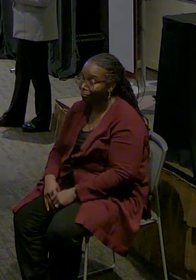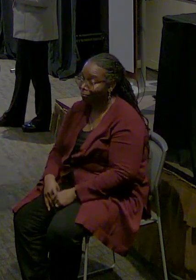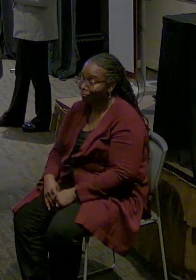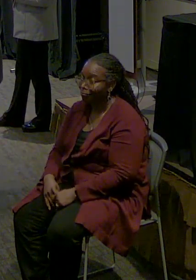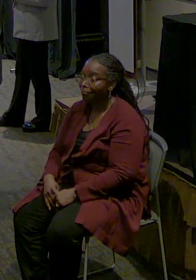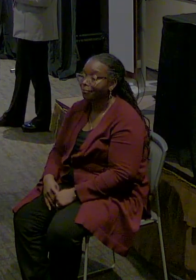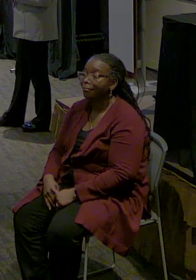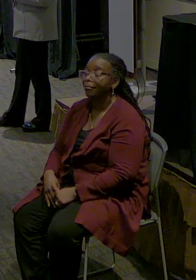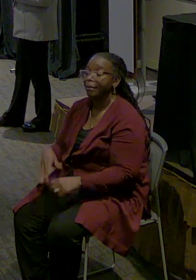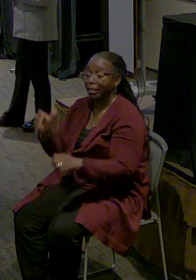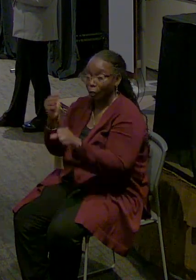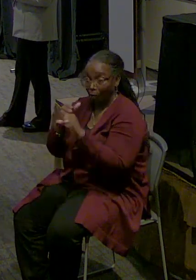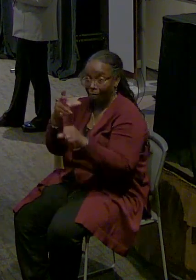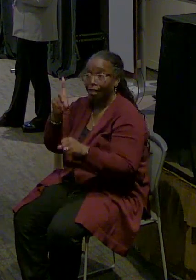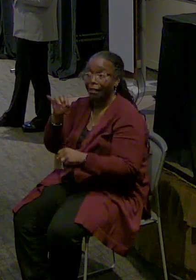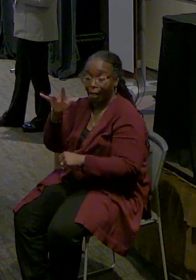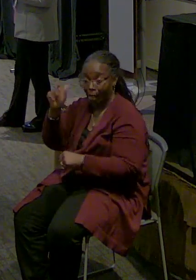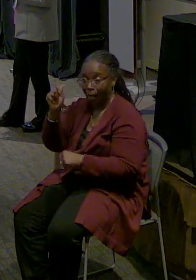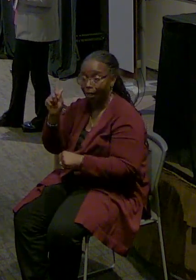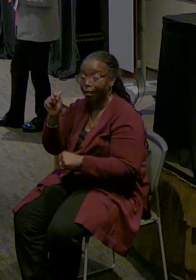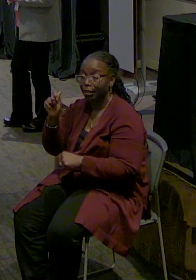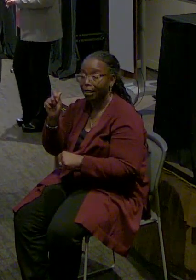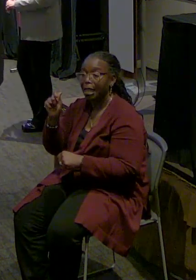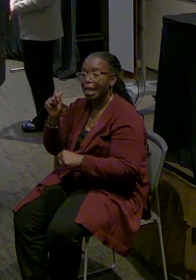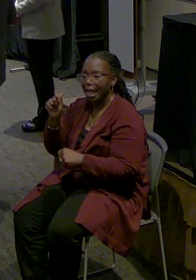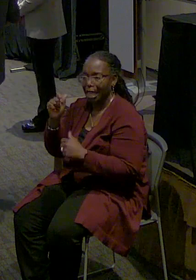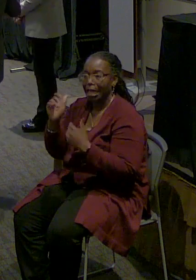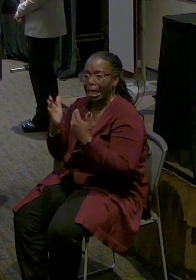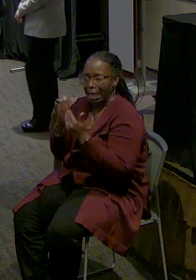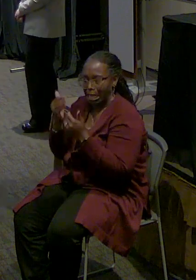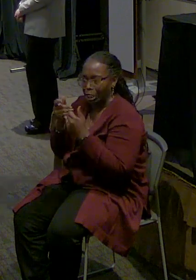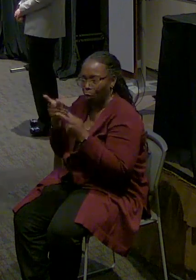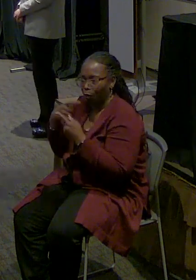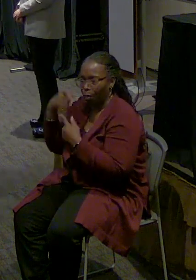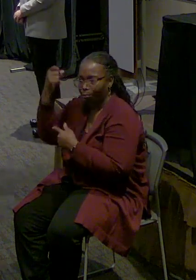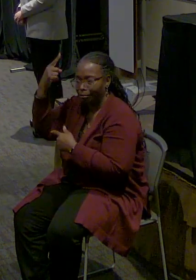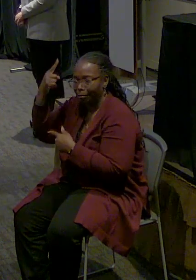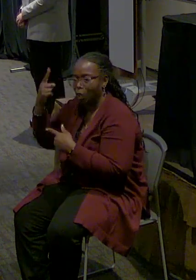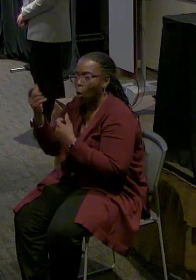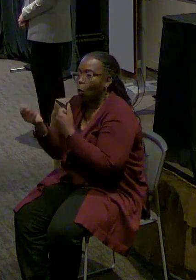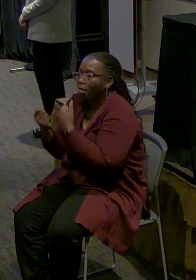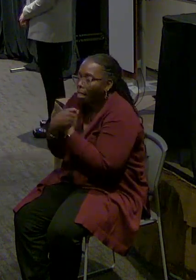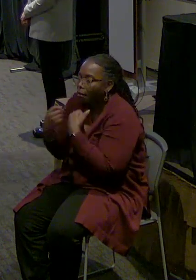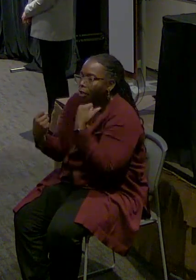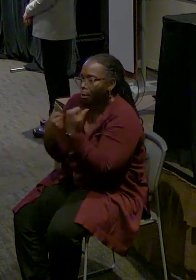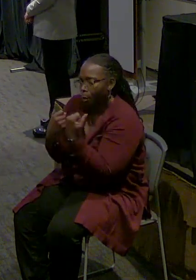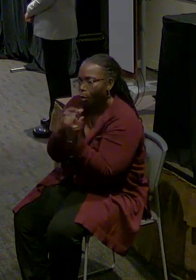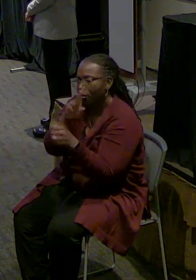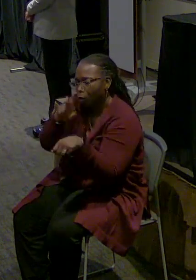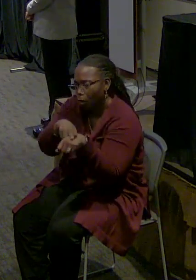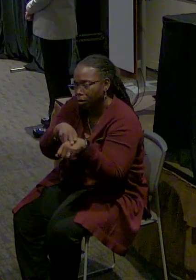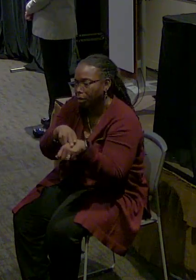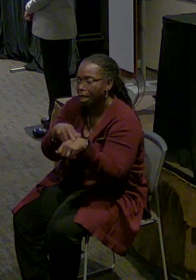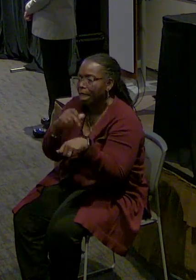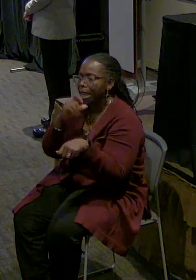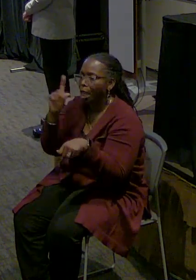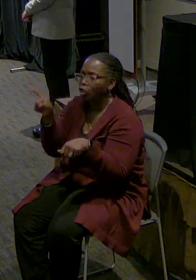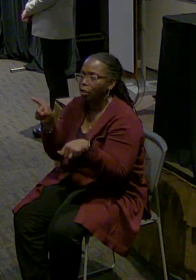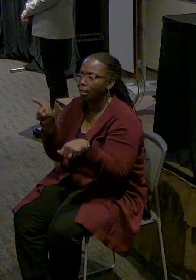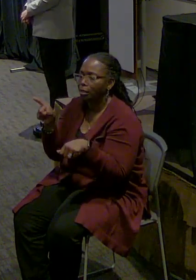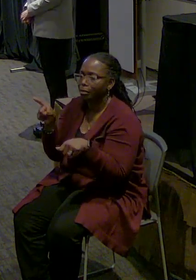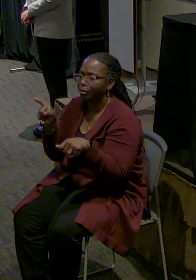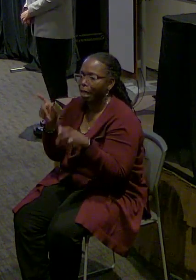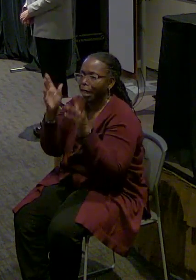So getting the data in a digestible way to them and doing it with love and support, of course, and not just then leaving